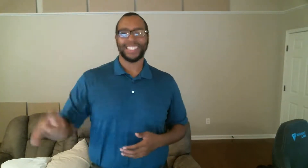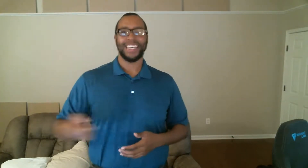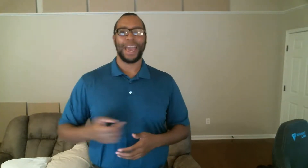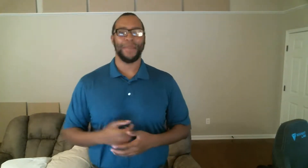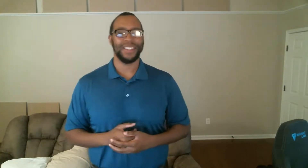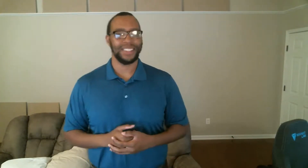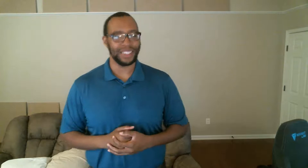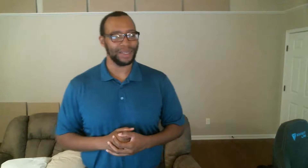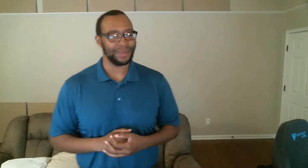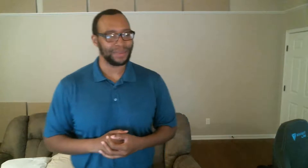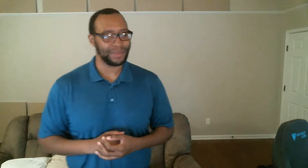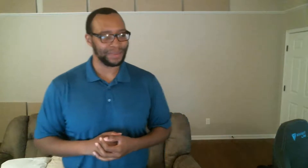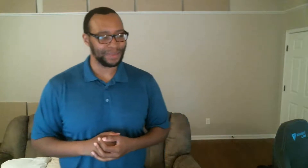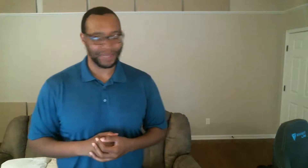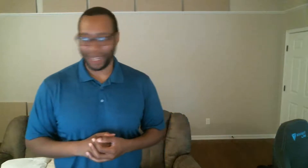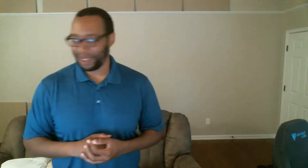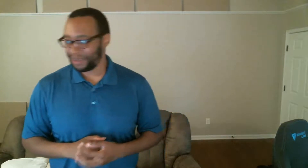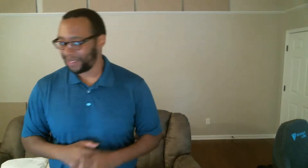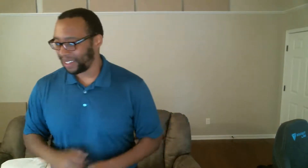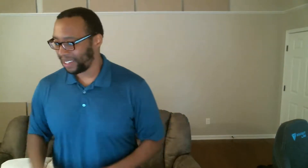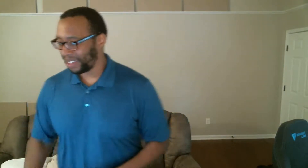happy to see them. Okay.